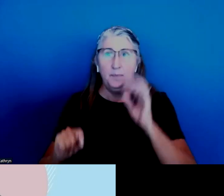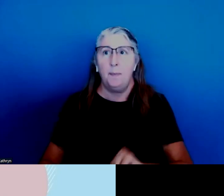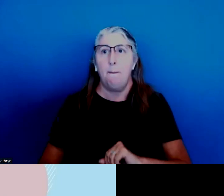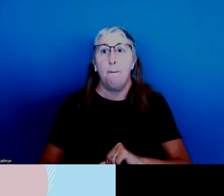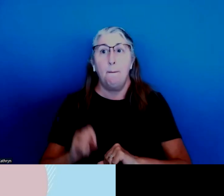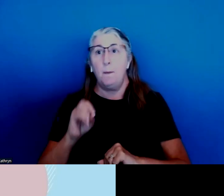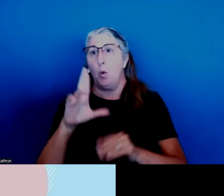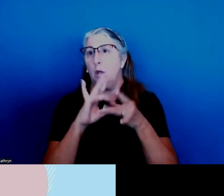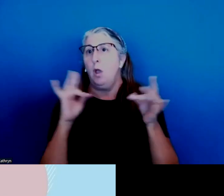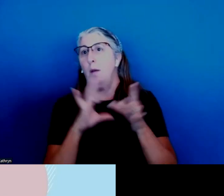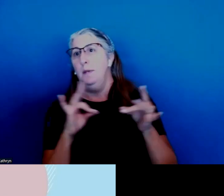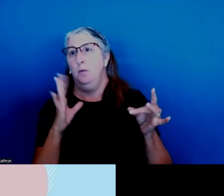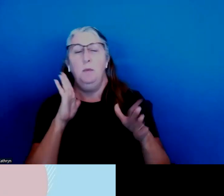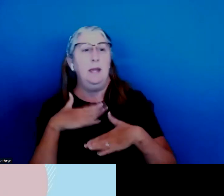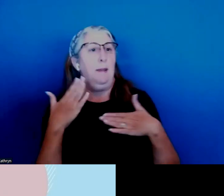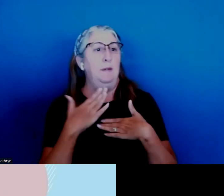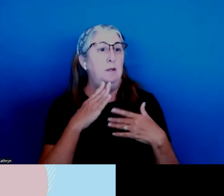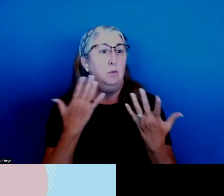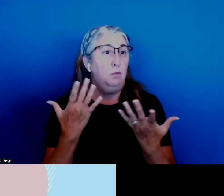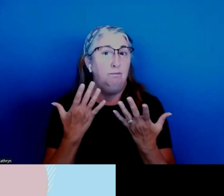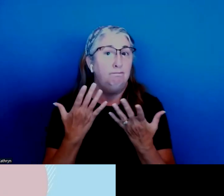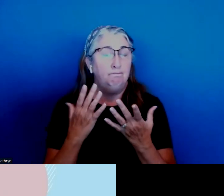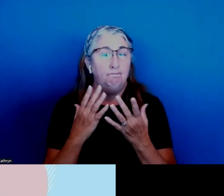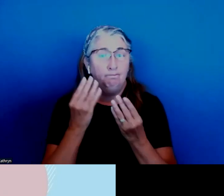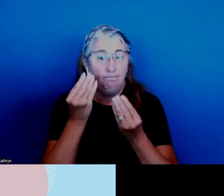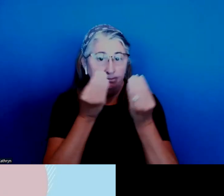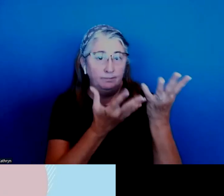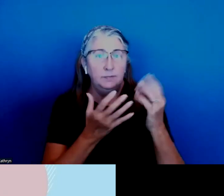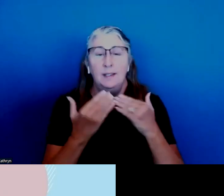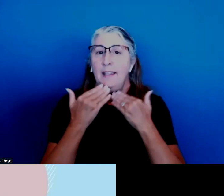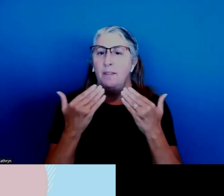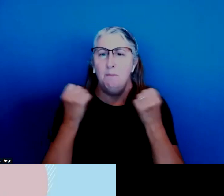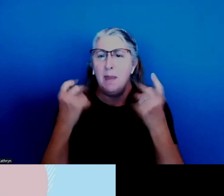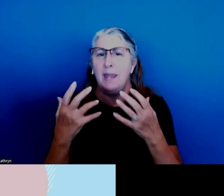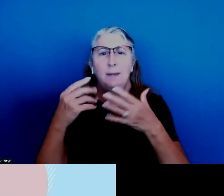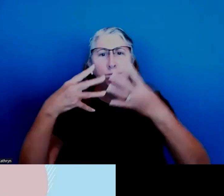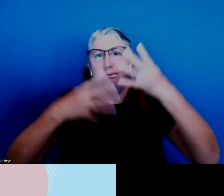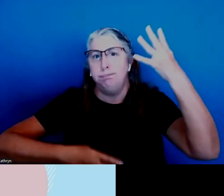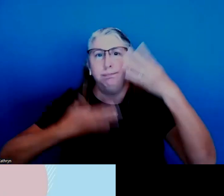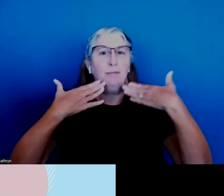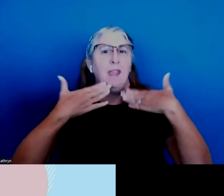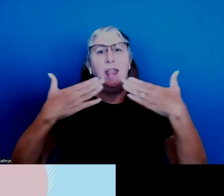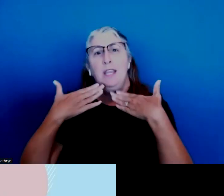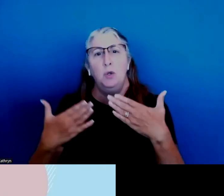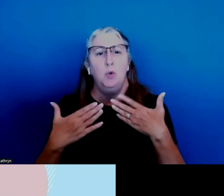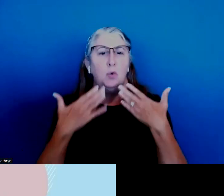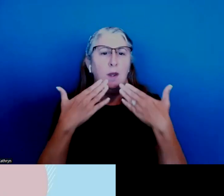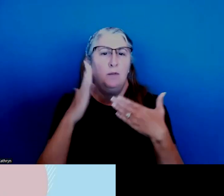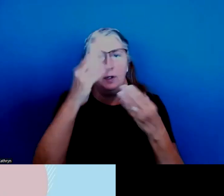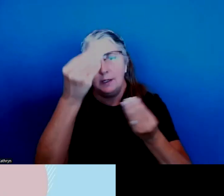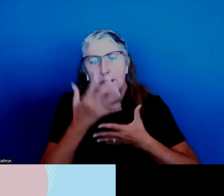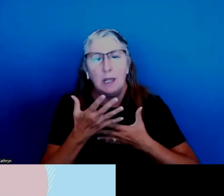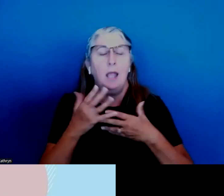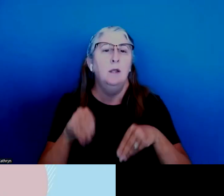have any comments, we'd be happy to read them. Sure. There are a lot of thank yous. People are just so grateful for your insight and for providing